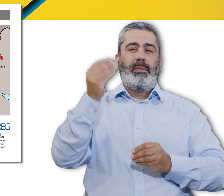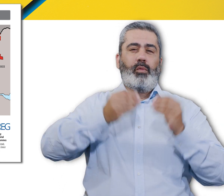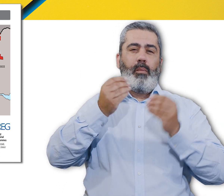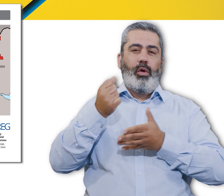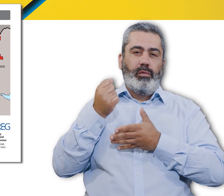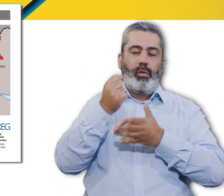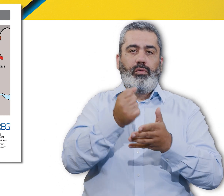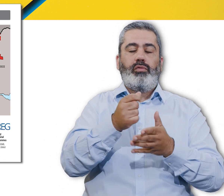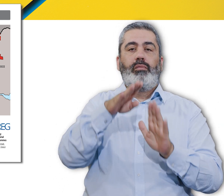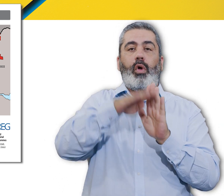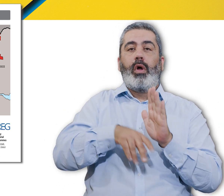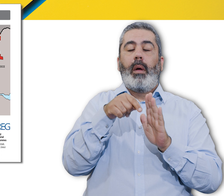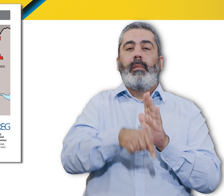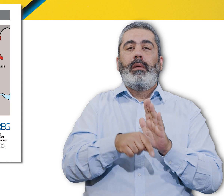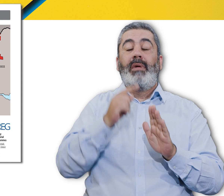is